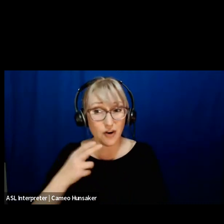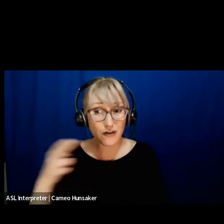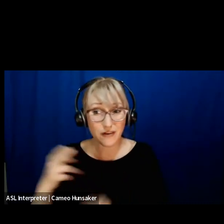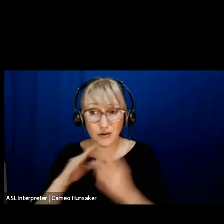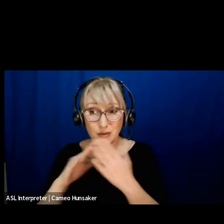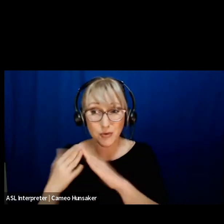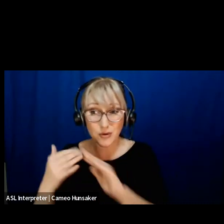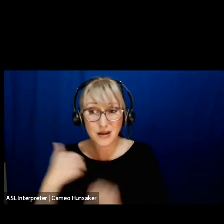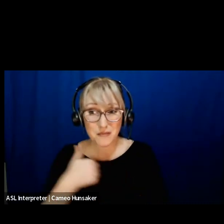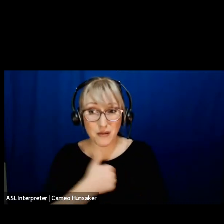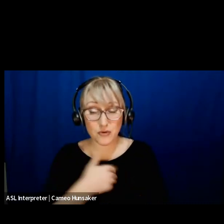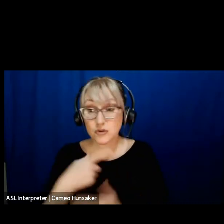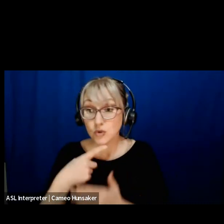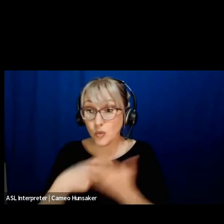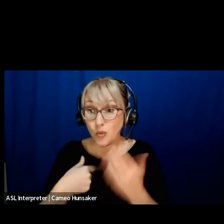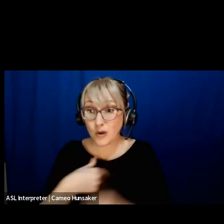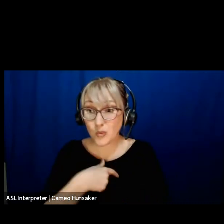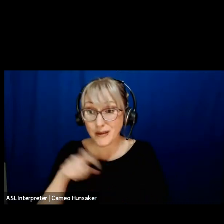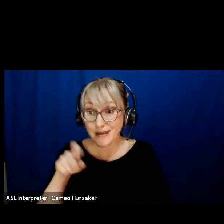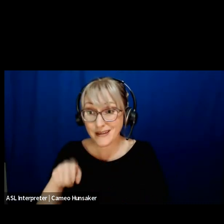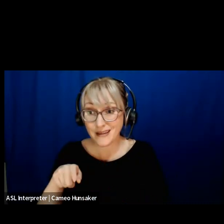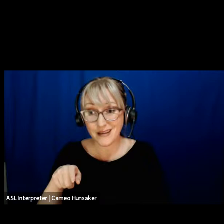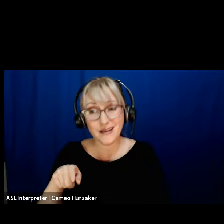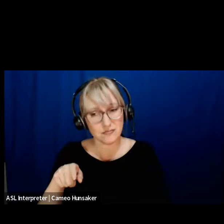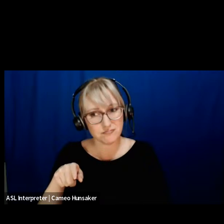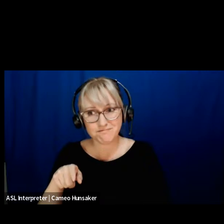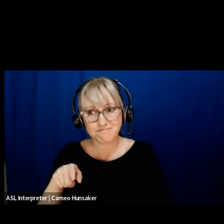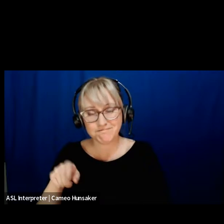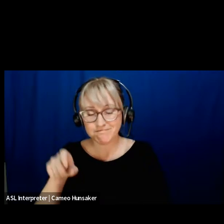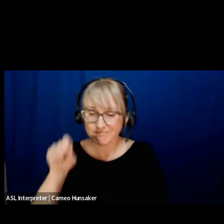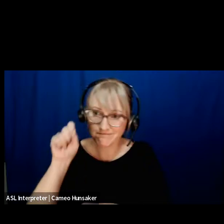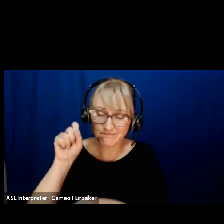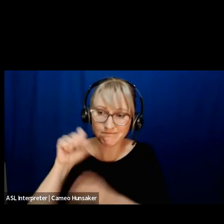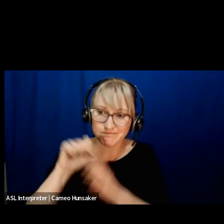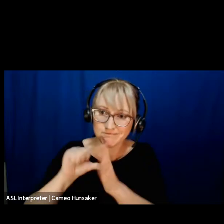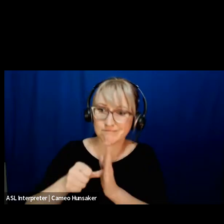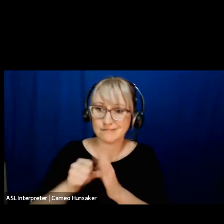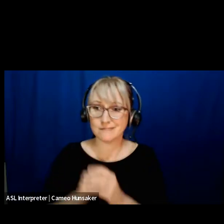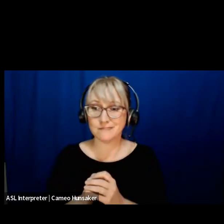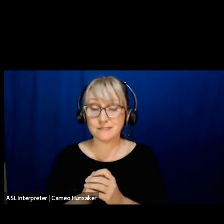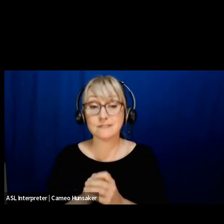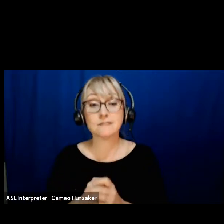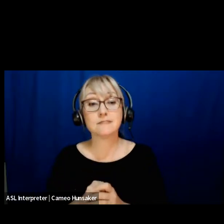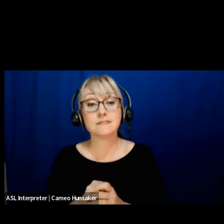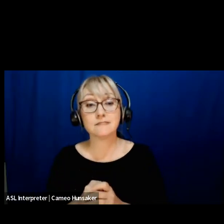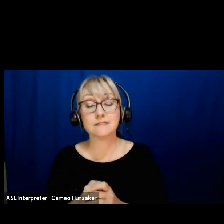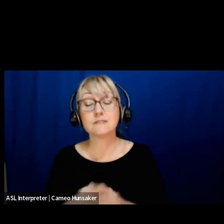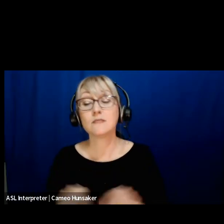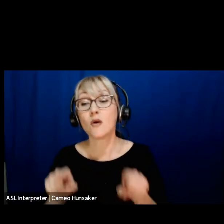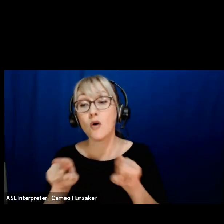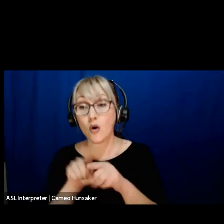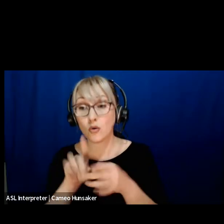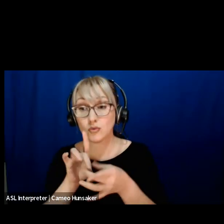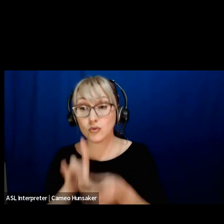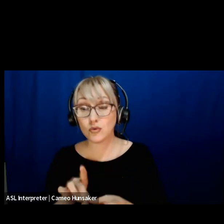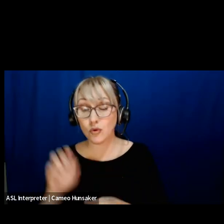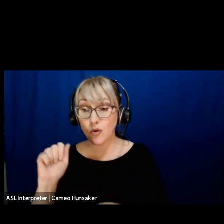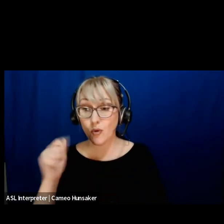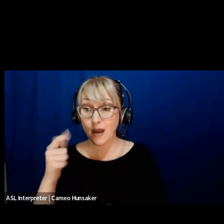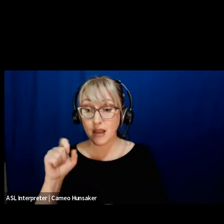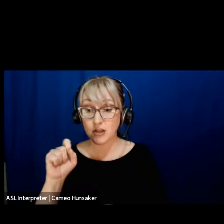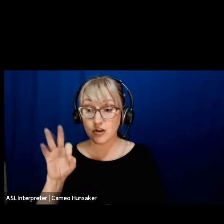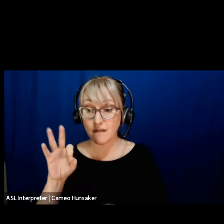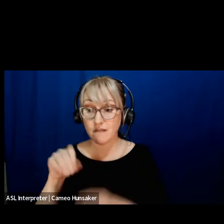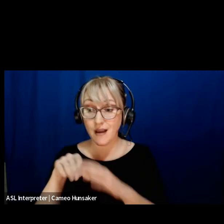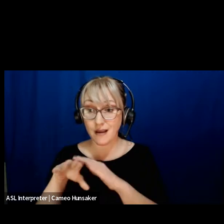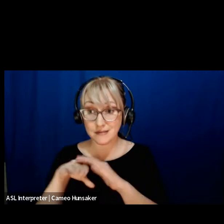we need. So another thing that we're doing with our Age of Access project is